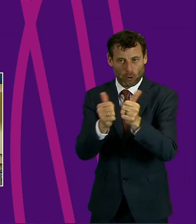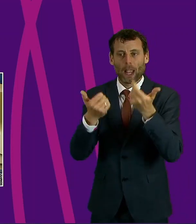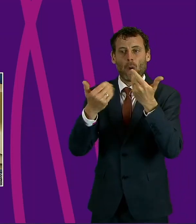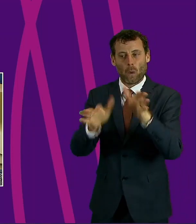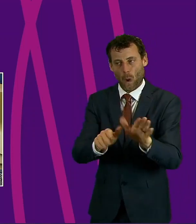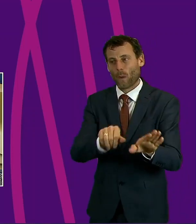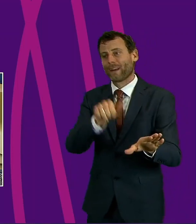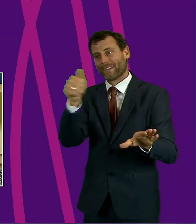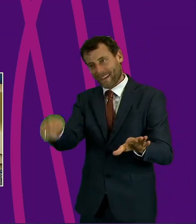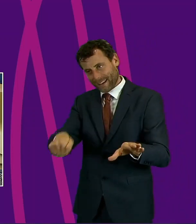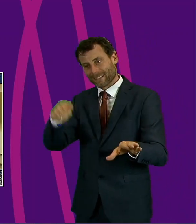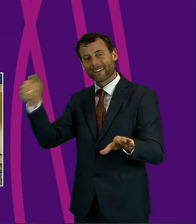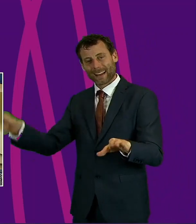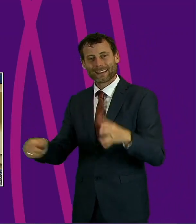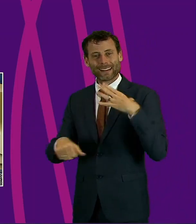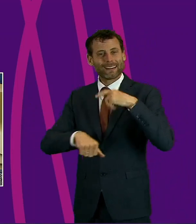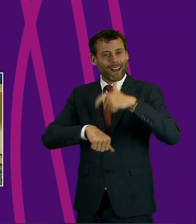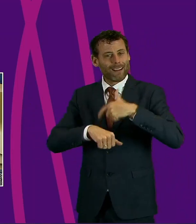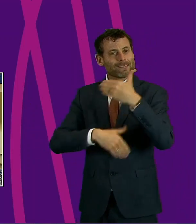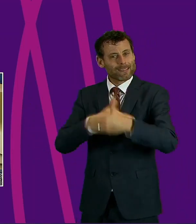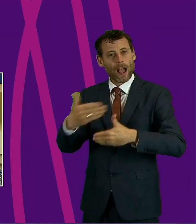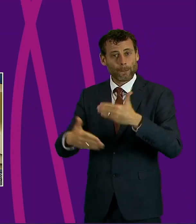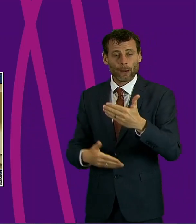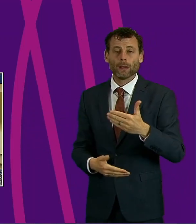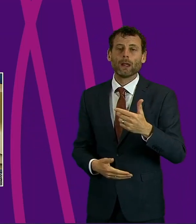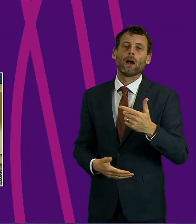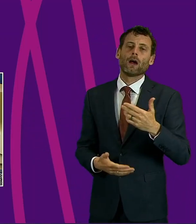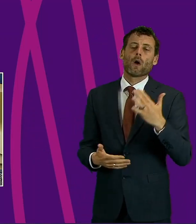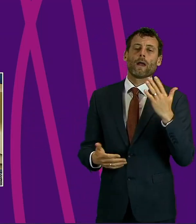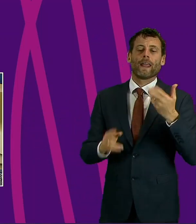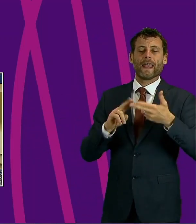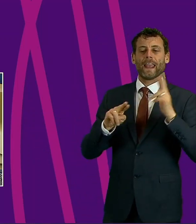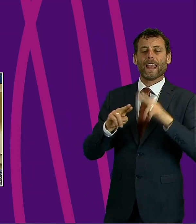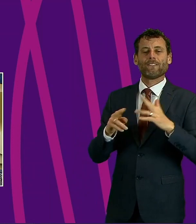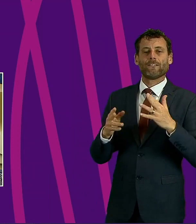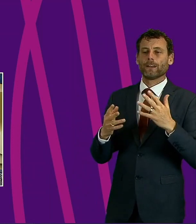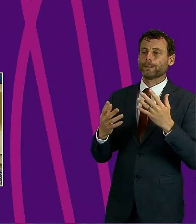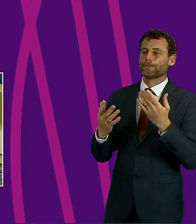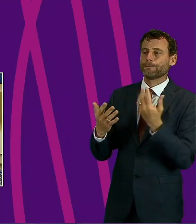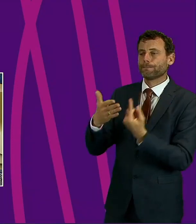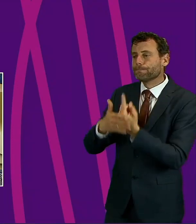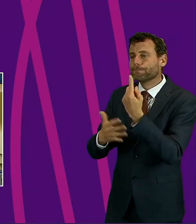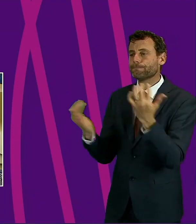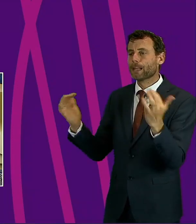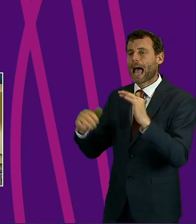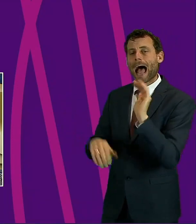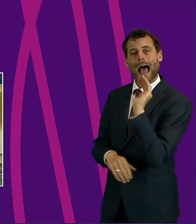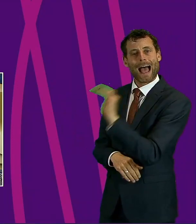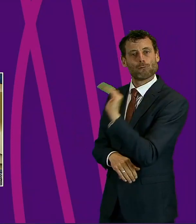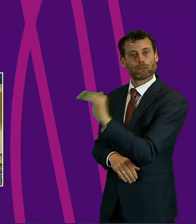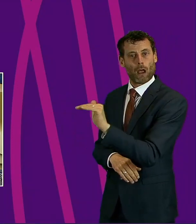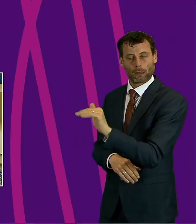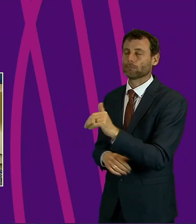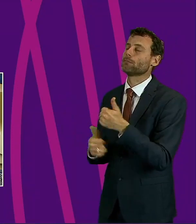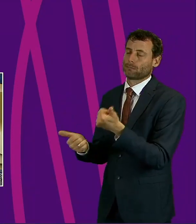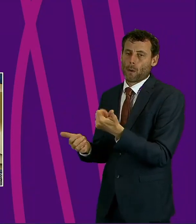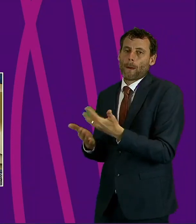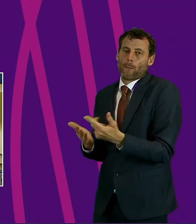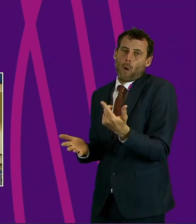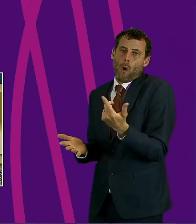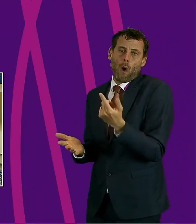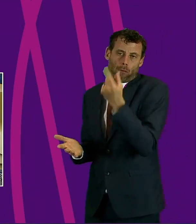to open activities that happen outdoor than it will be to open activities that happen indoor. And it